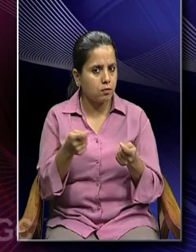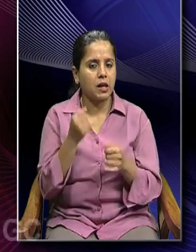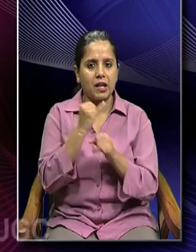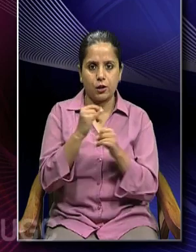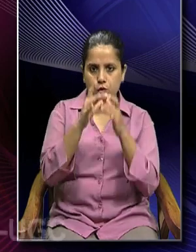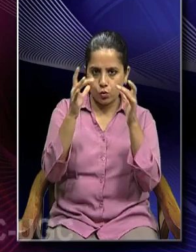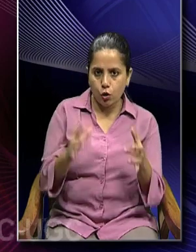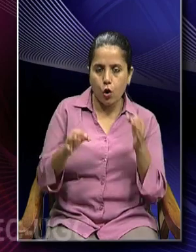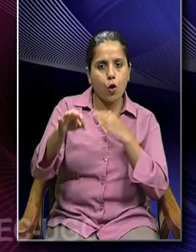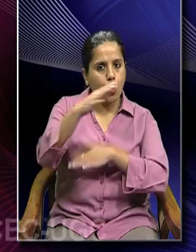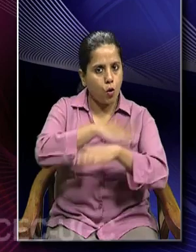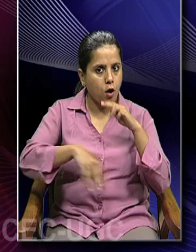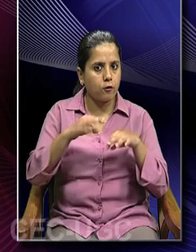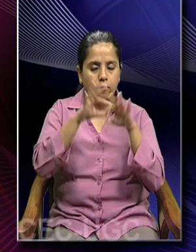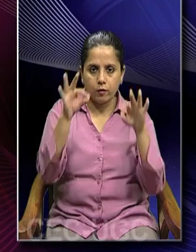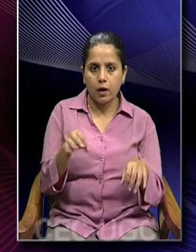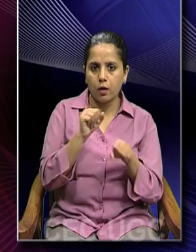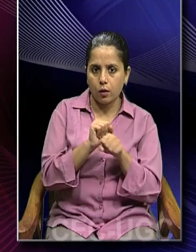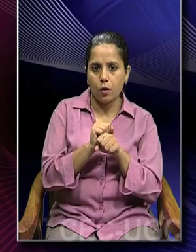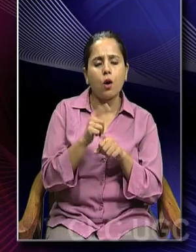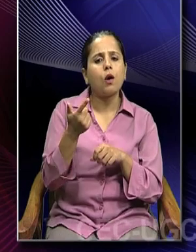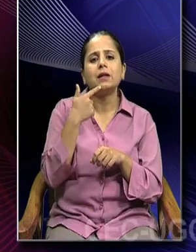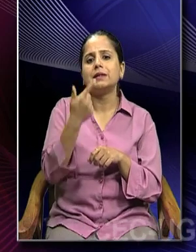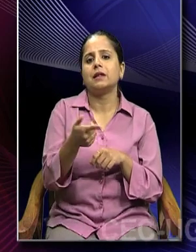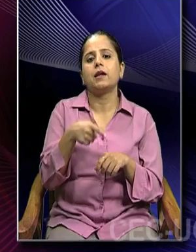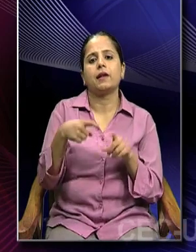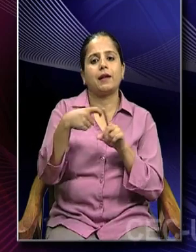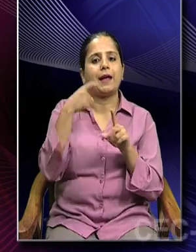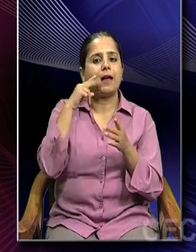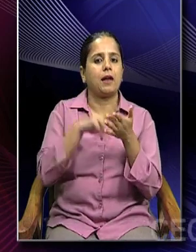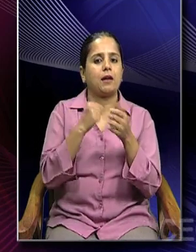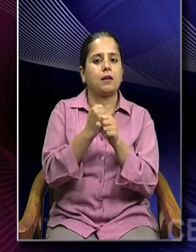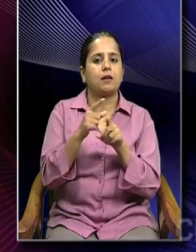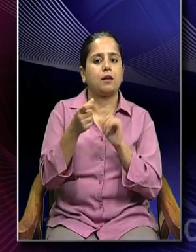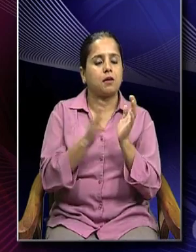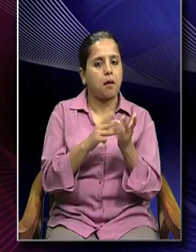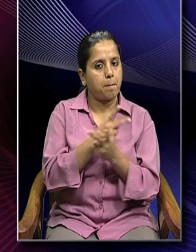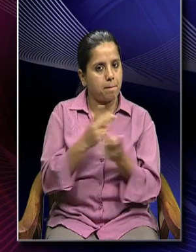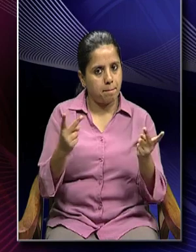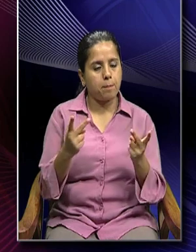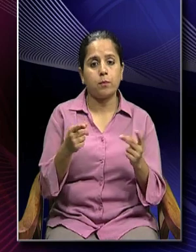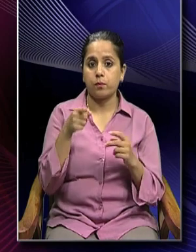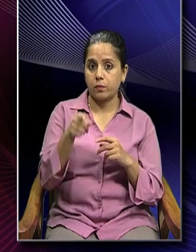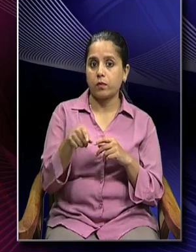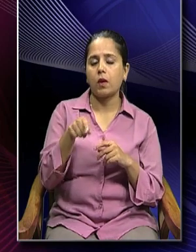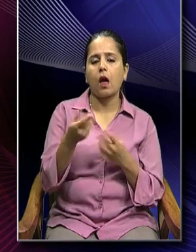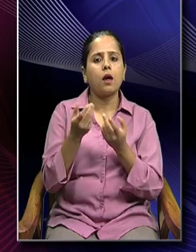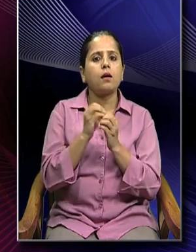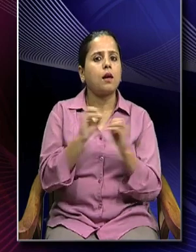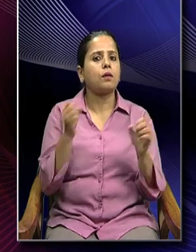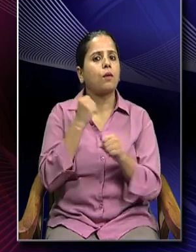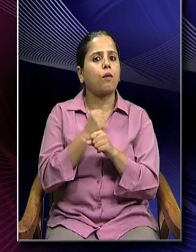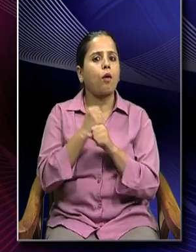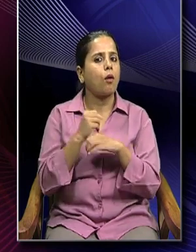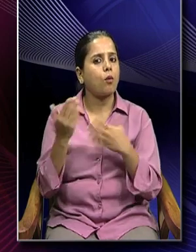and organizational form was state, or what you call as kingdom. At that time there was nothing like government, it